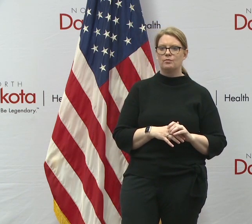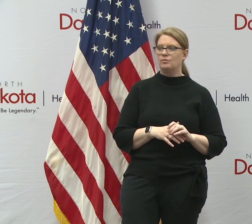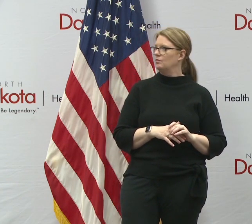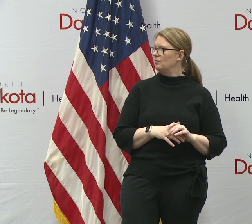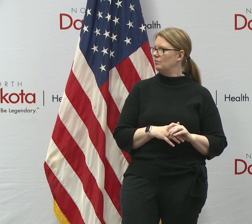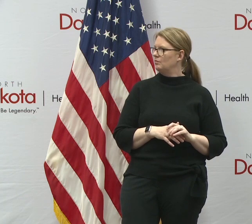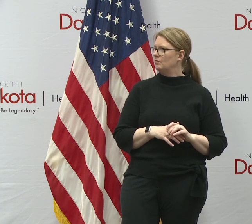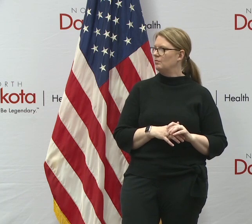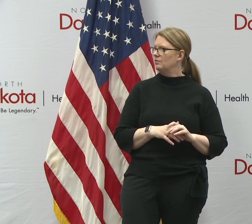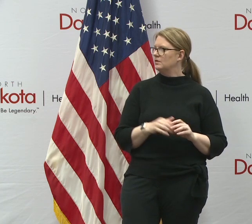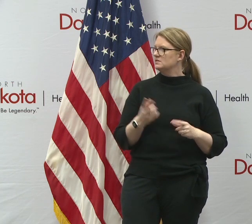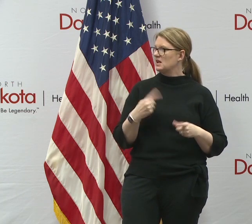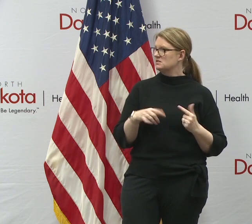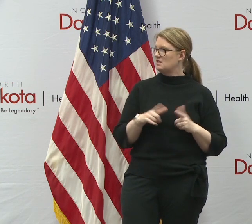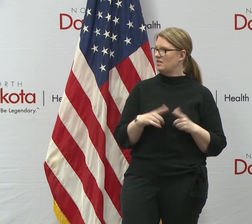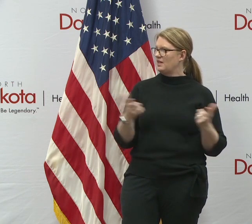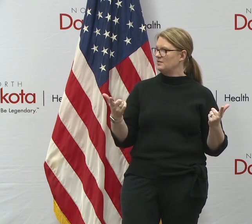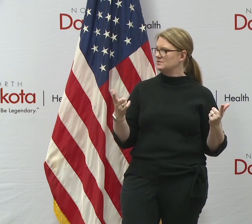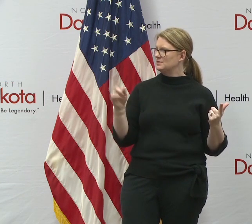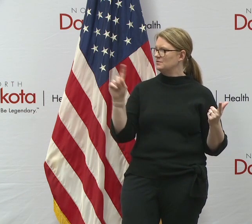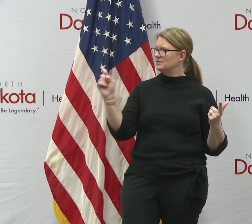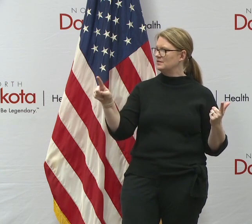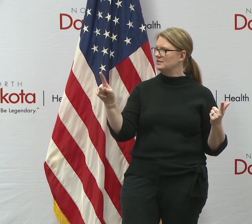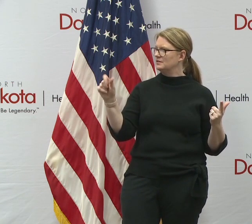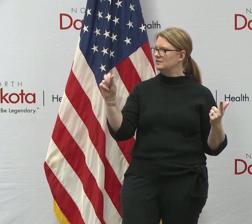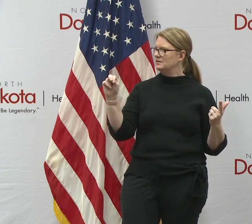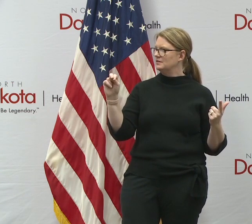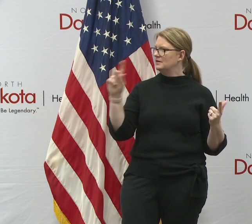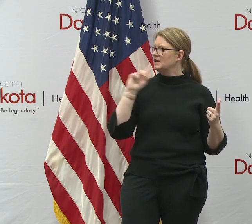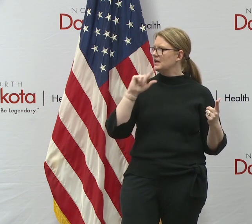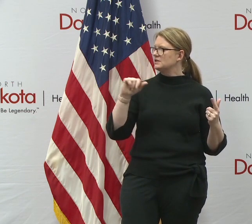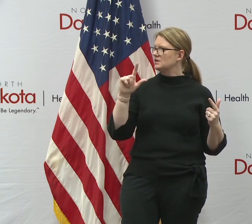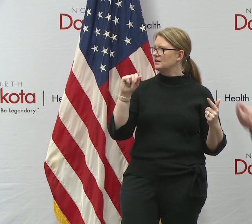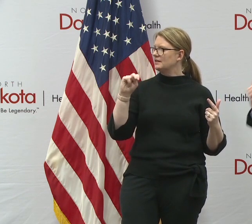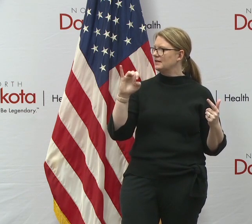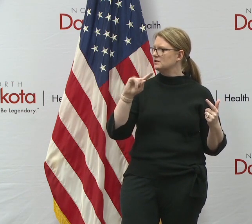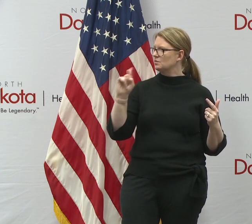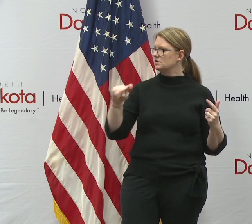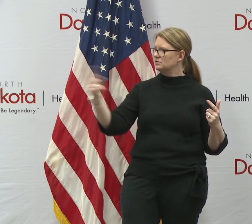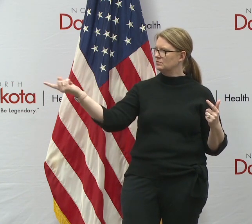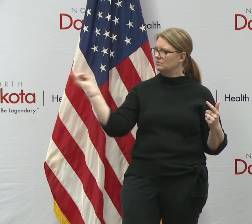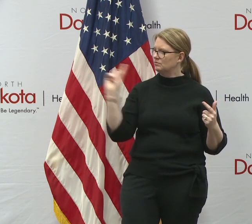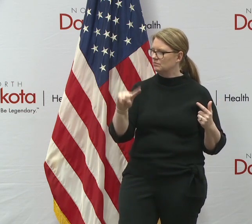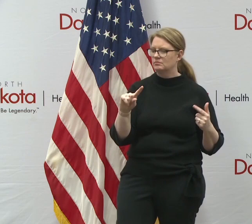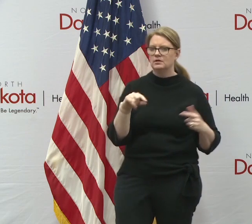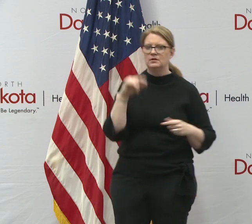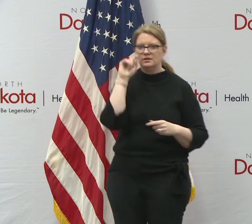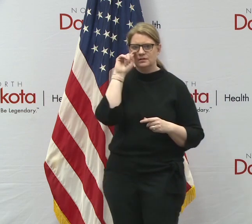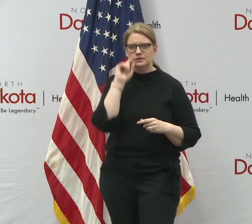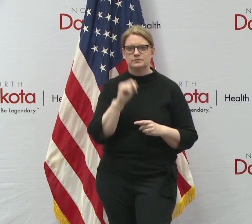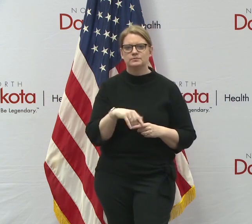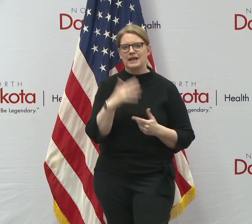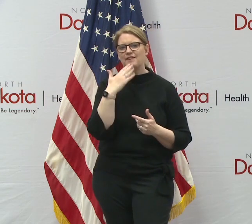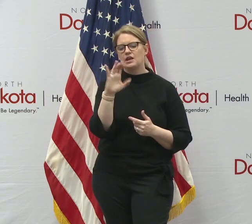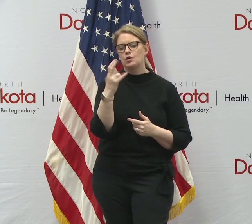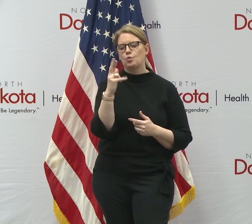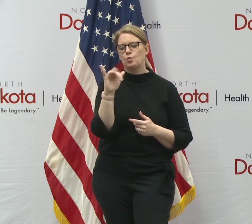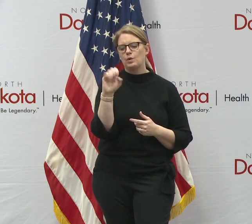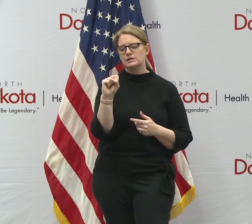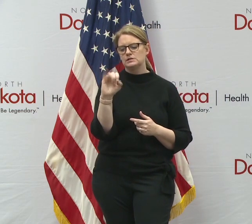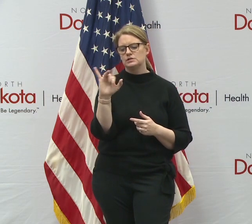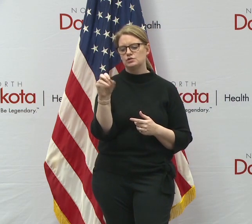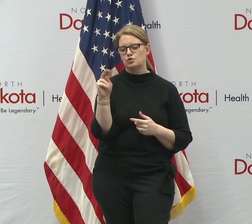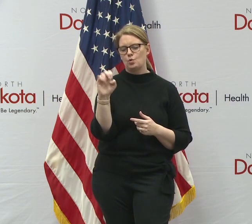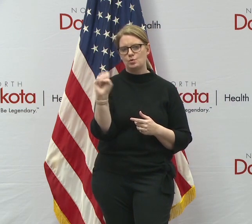Is that sign language or a question, Chris? Okay. Oh yeah. Do you want to come up here and answer it? Thank you. Chris Jones has got